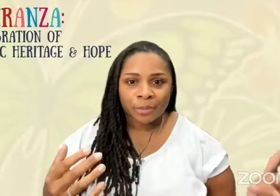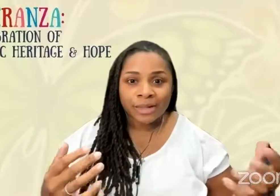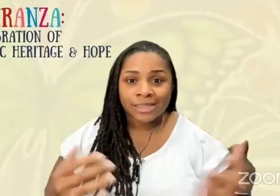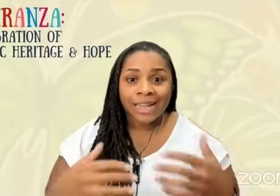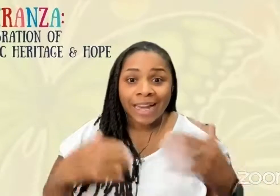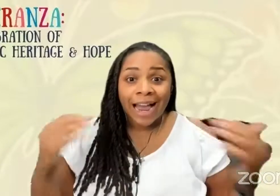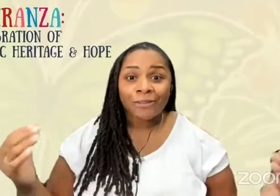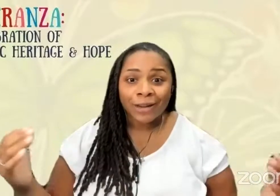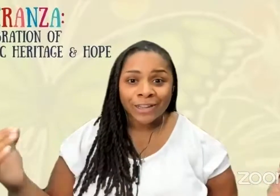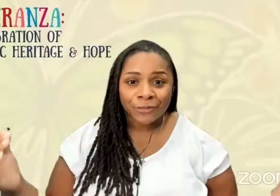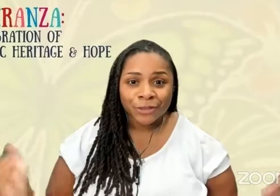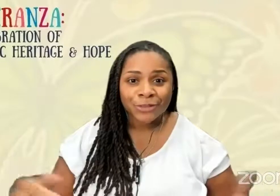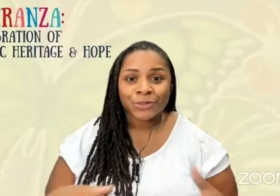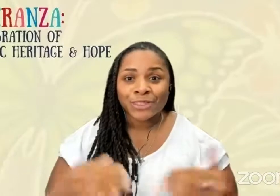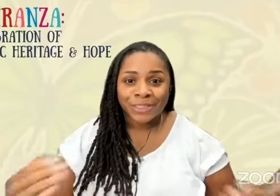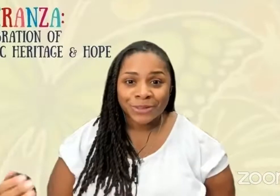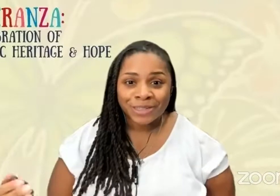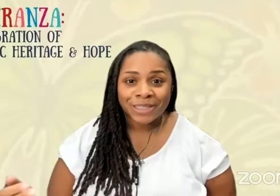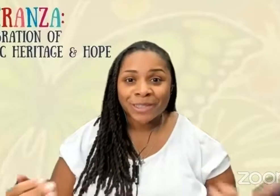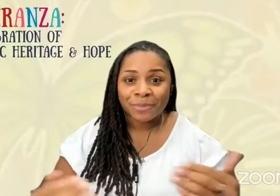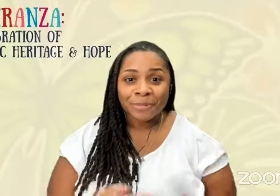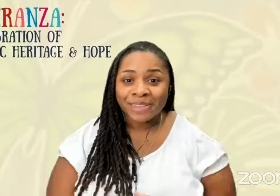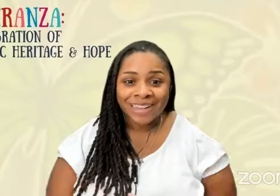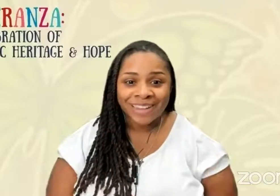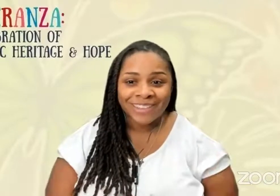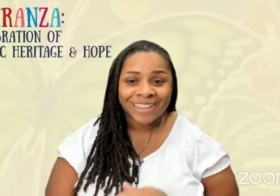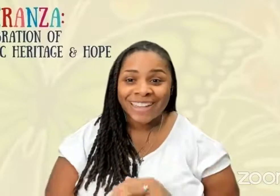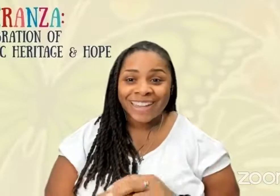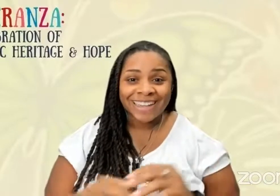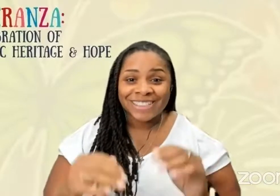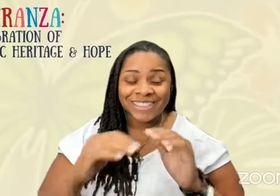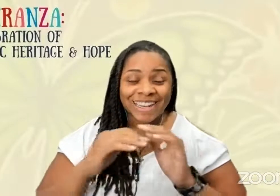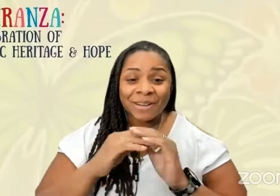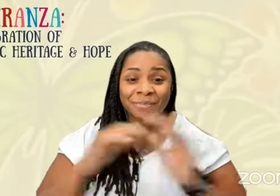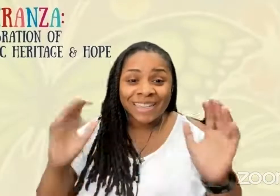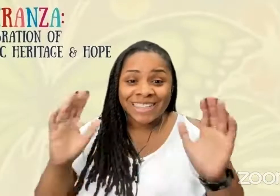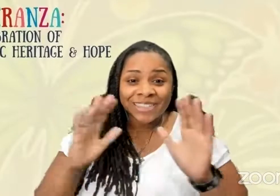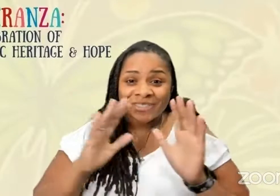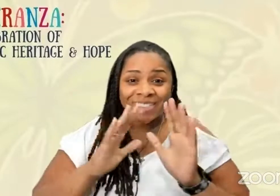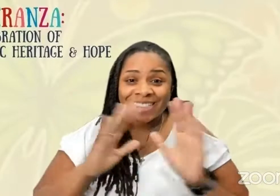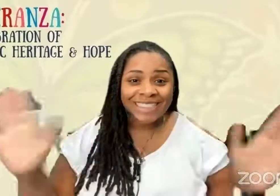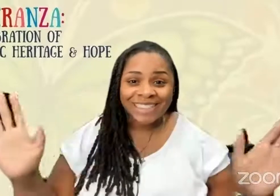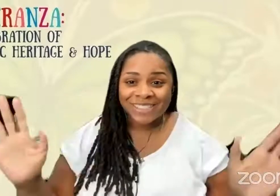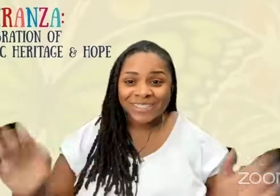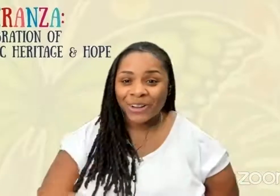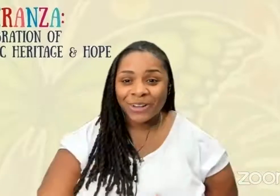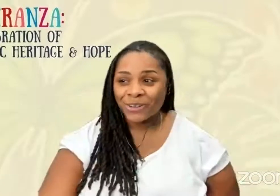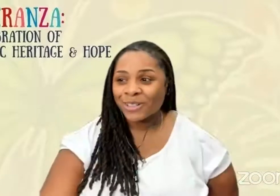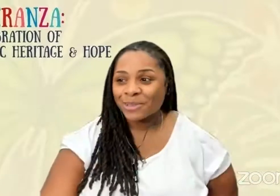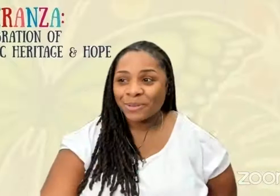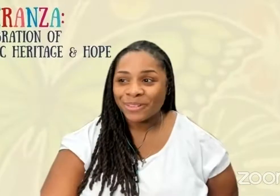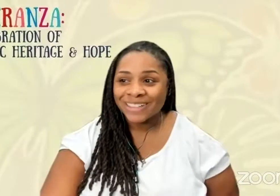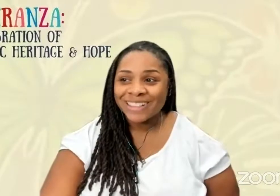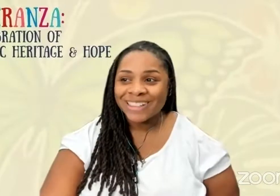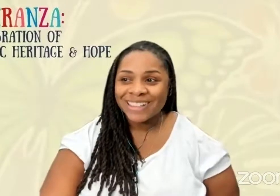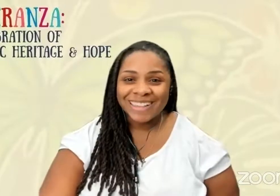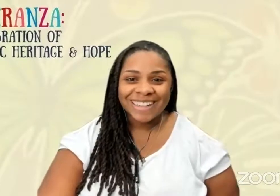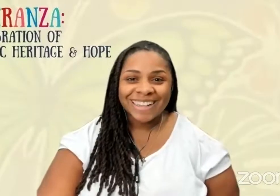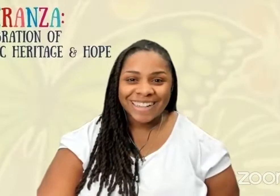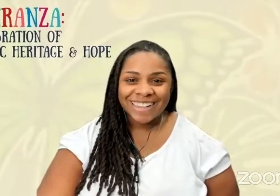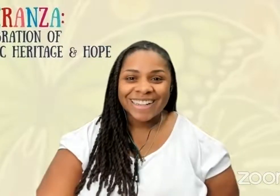first African-Americans and like high-ranking officials for the DOD and Department of the Navy. It's just like amazing. We're seeing this all across the